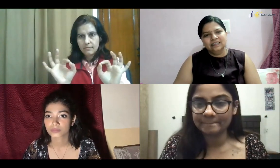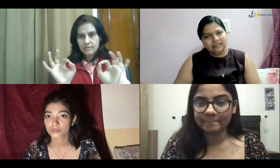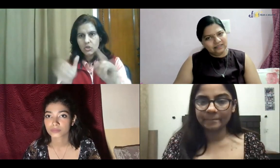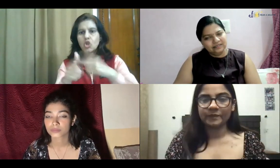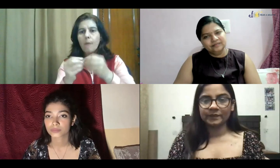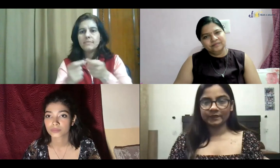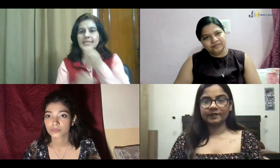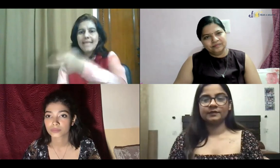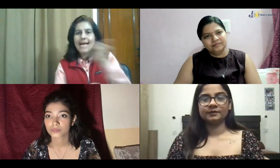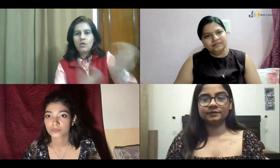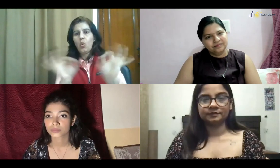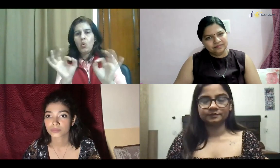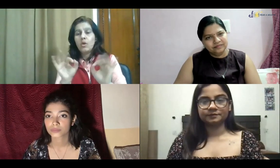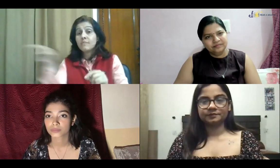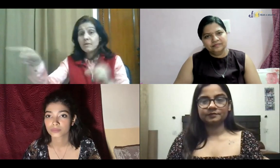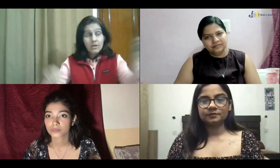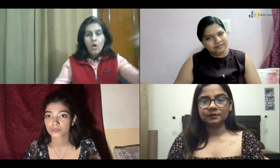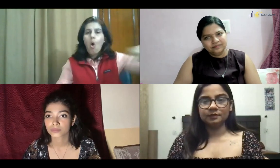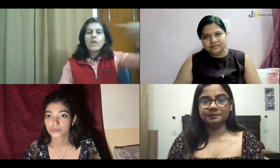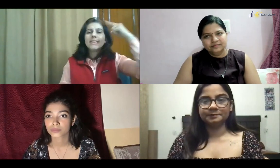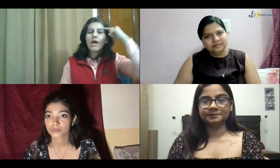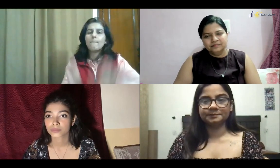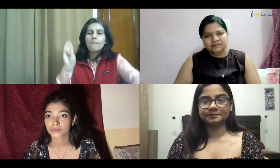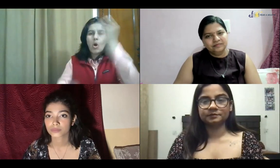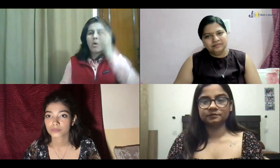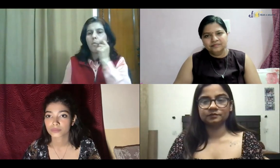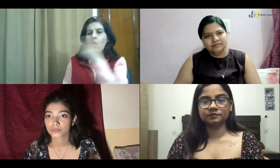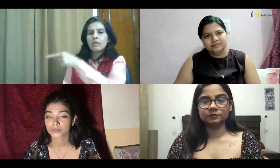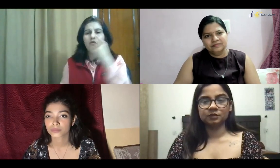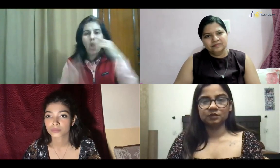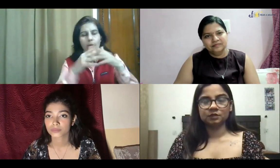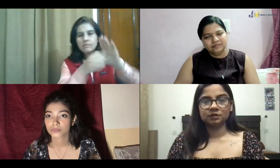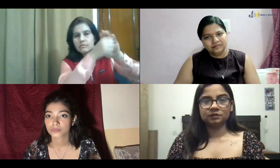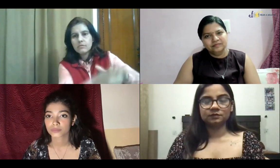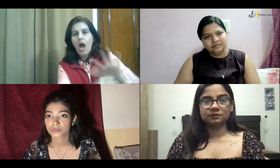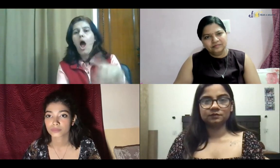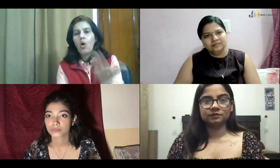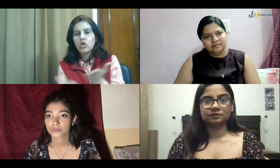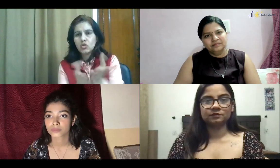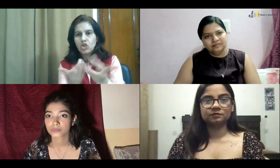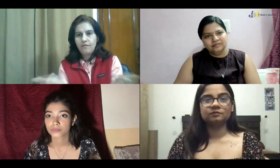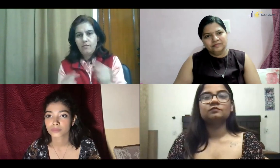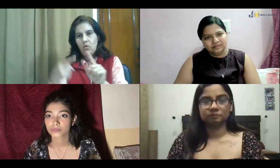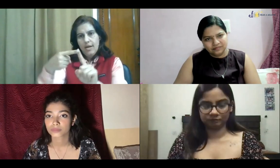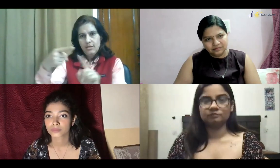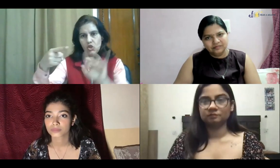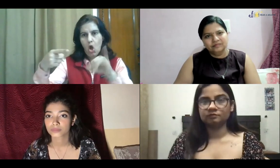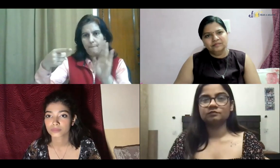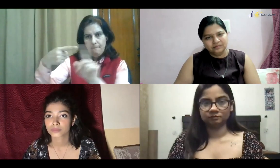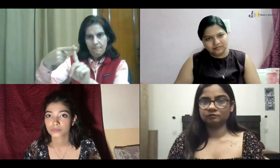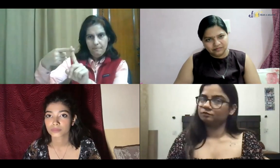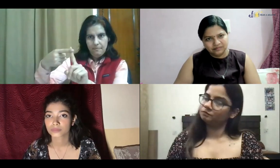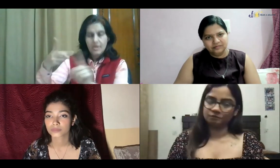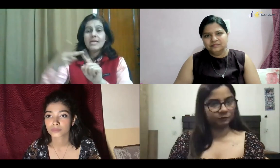So I was just telling about the salary are not being paid equally. They think that salary